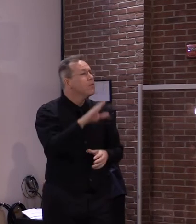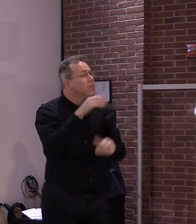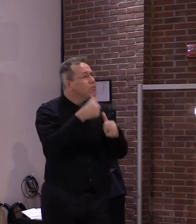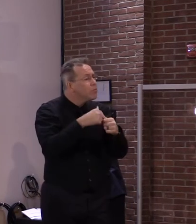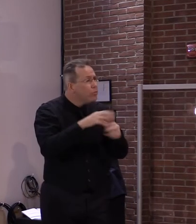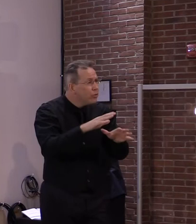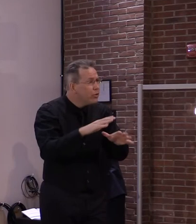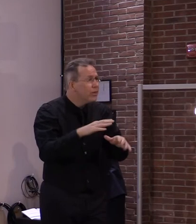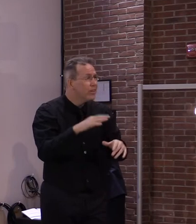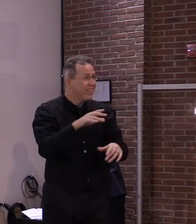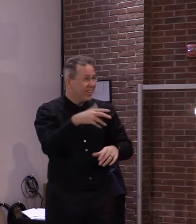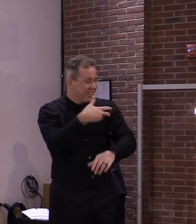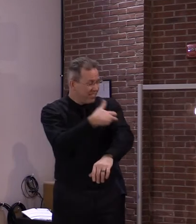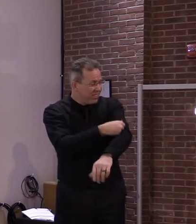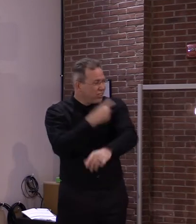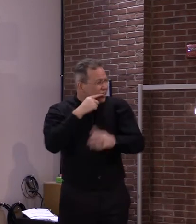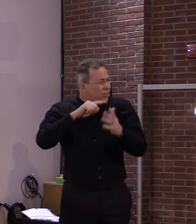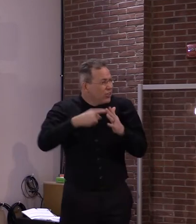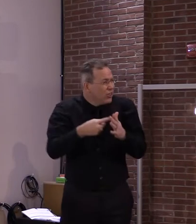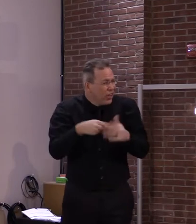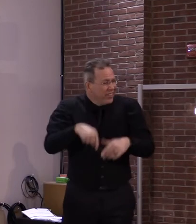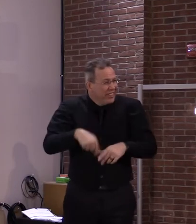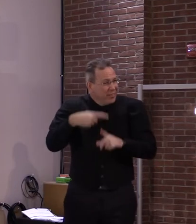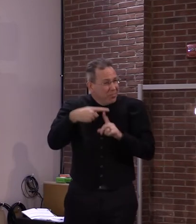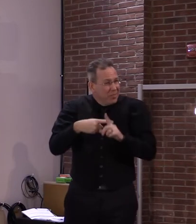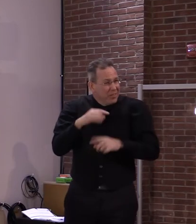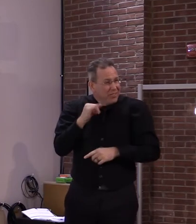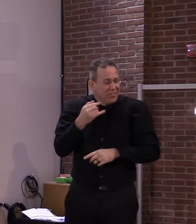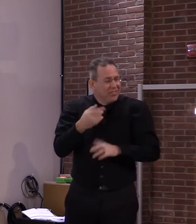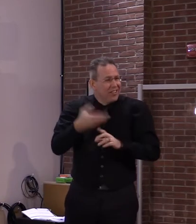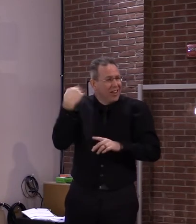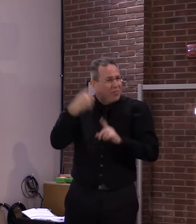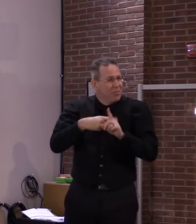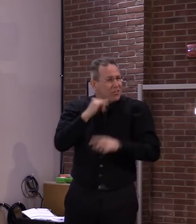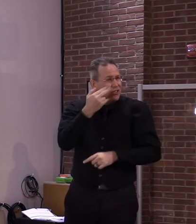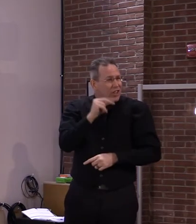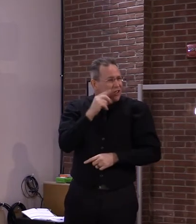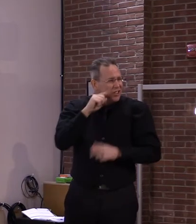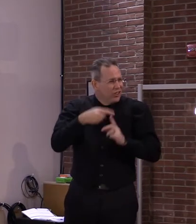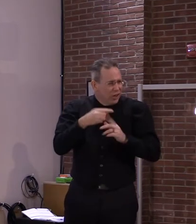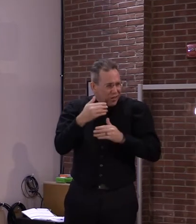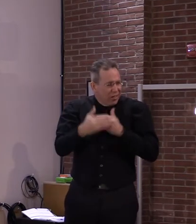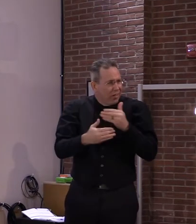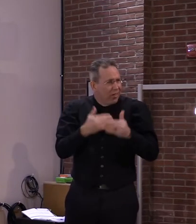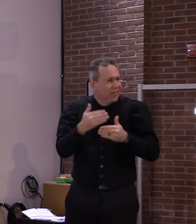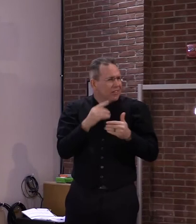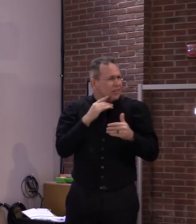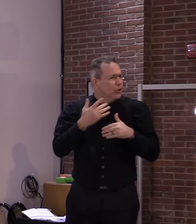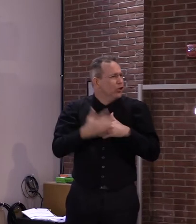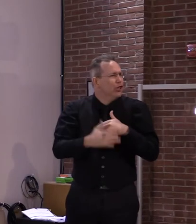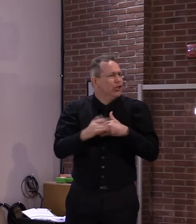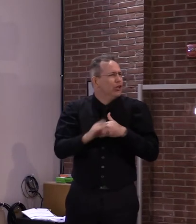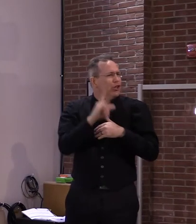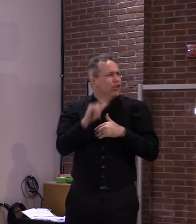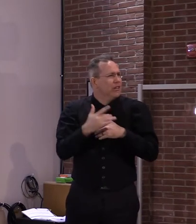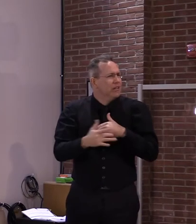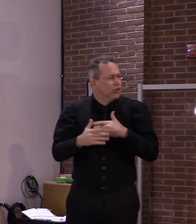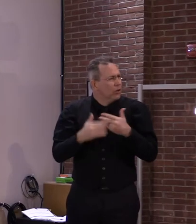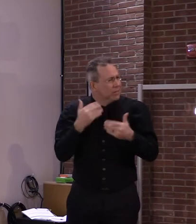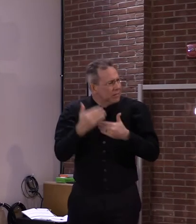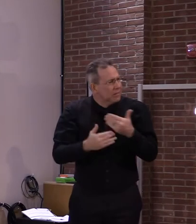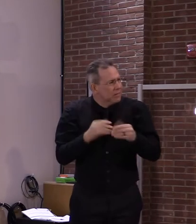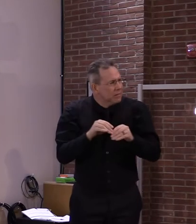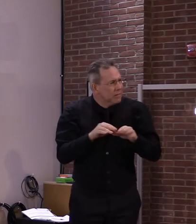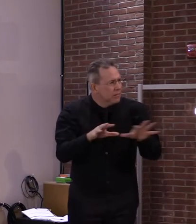longer to make these decisions i would also add that unlike where we've been through the pandemic all of